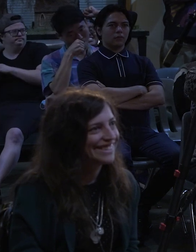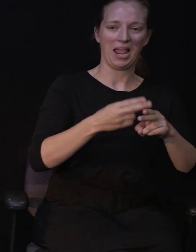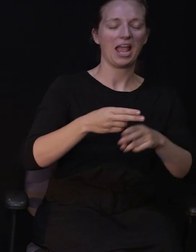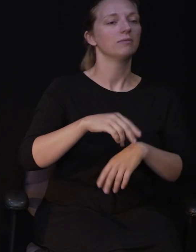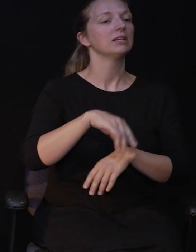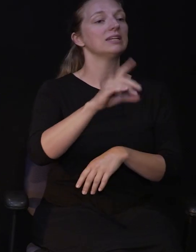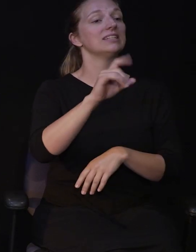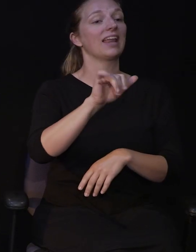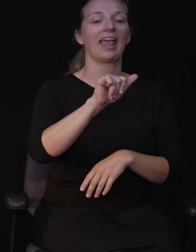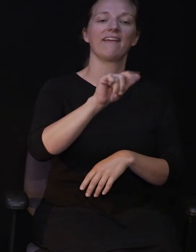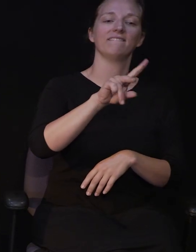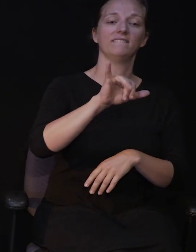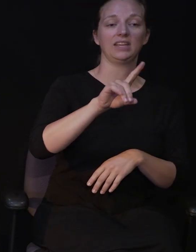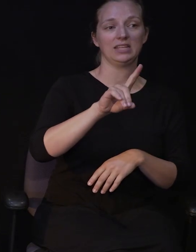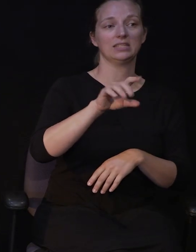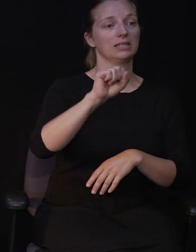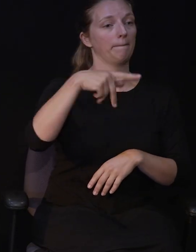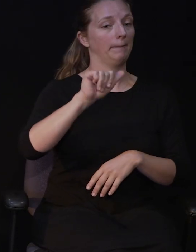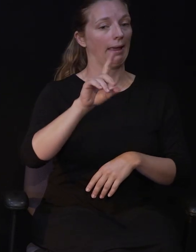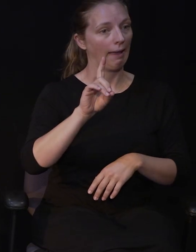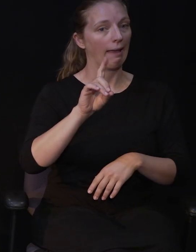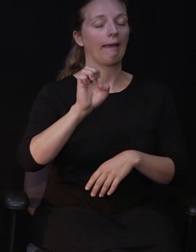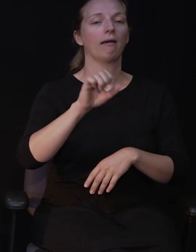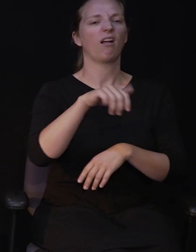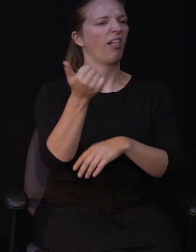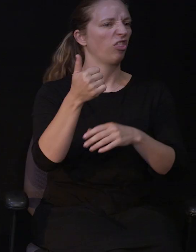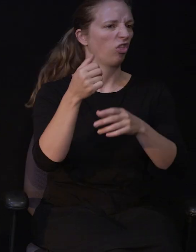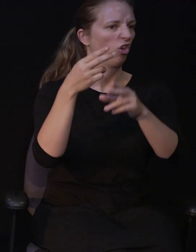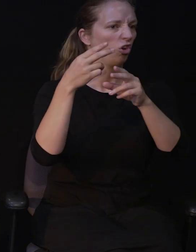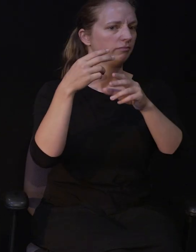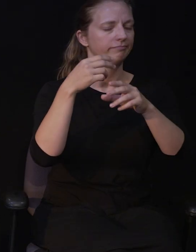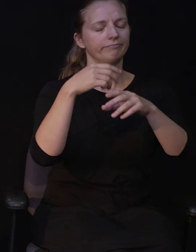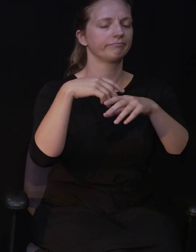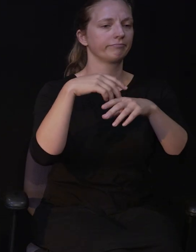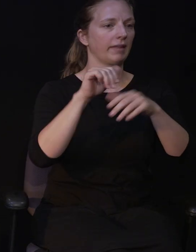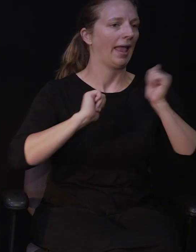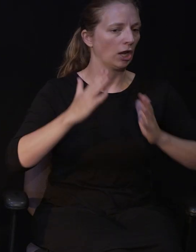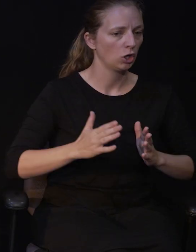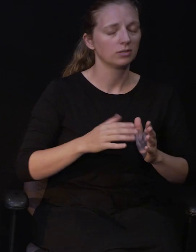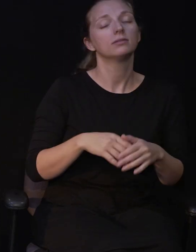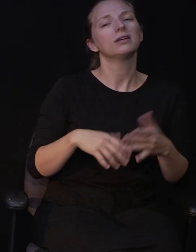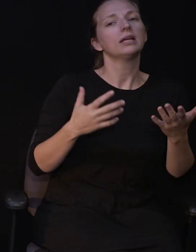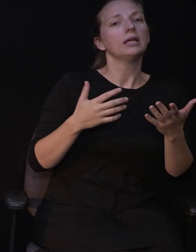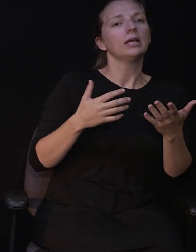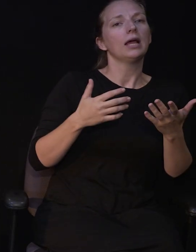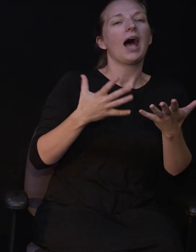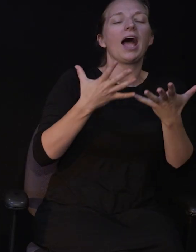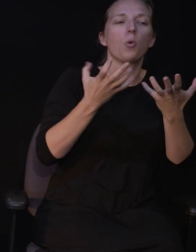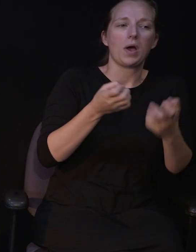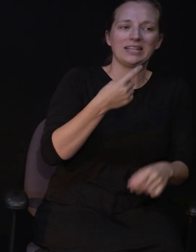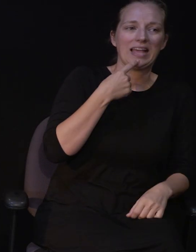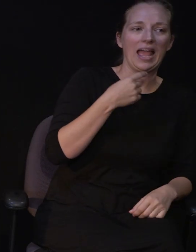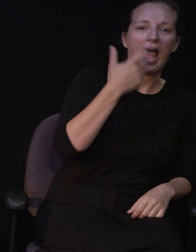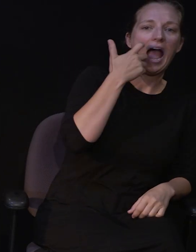And David Spade came in, and I would like to say that I watched it. I've seen